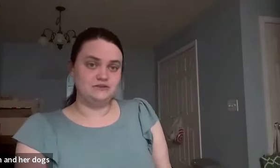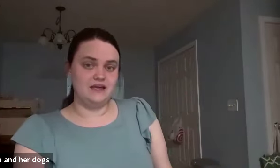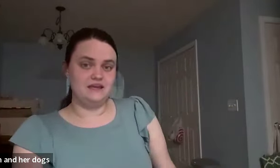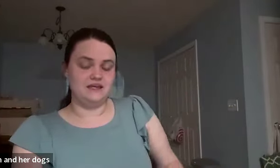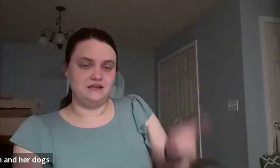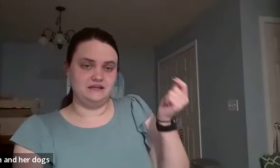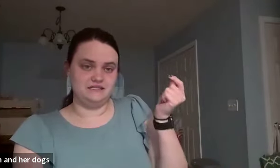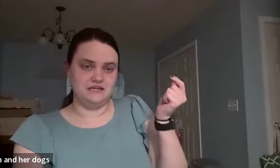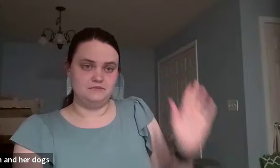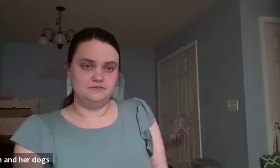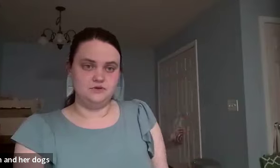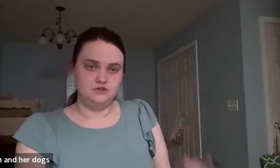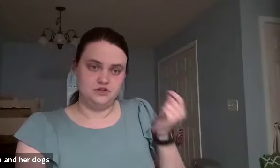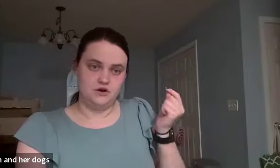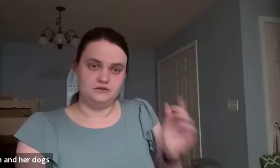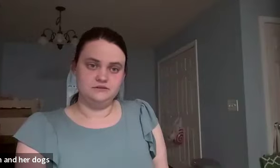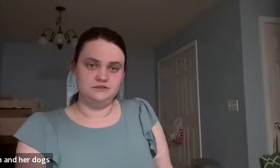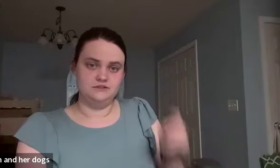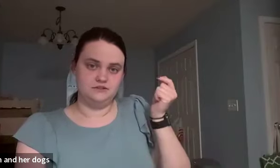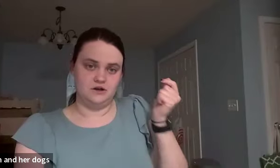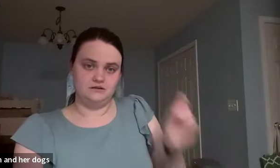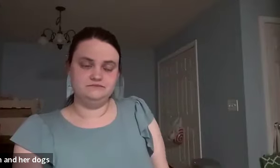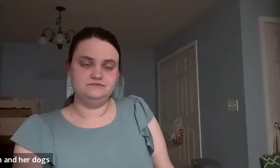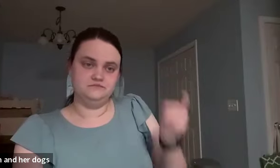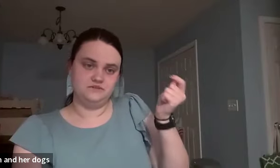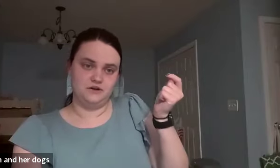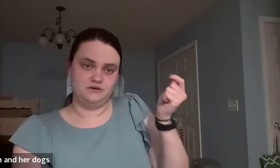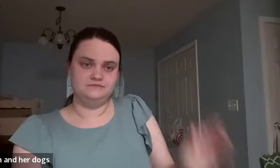your leg and end in a snap. Dog, dog, dog.